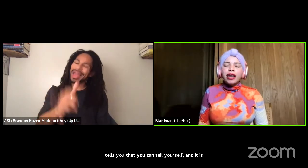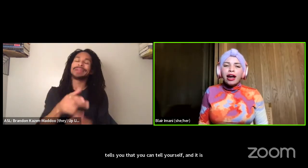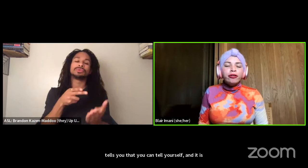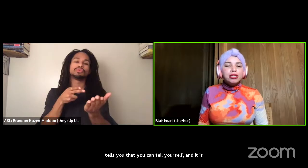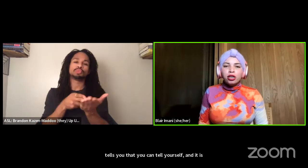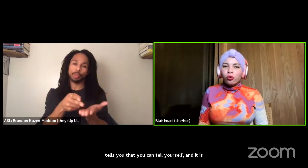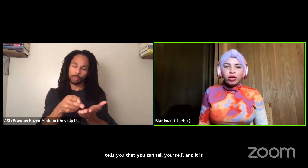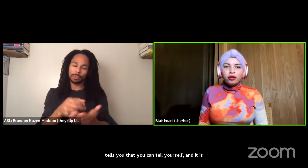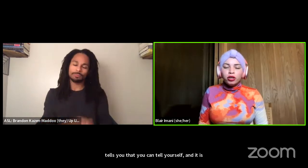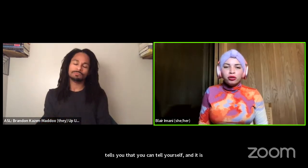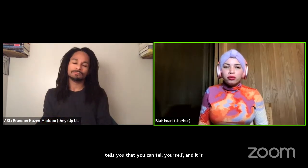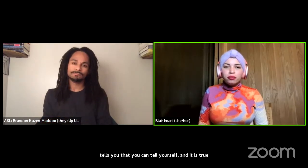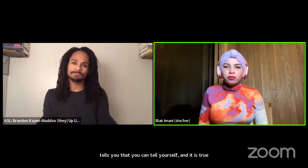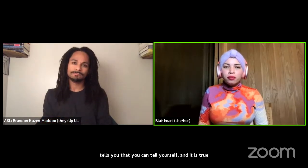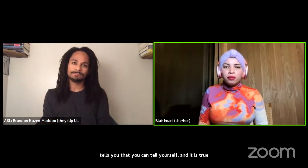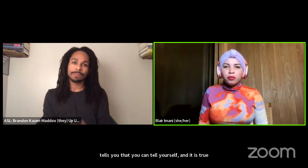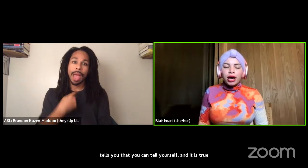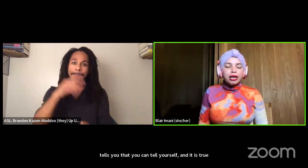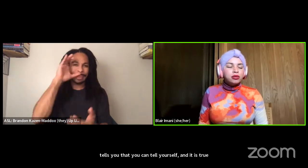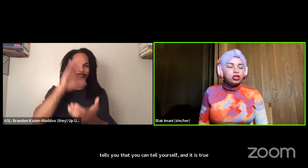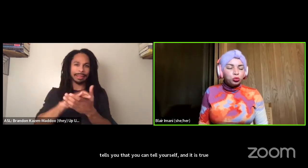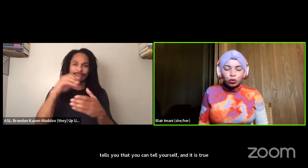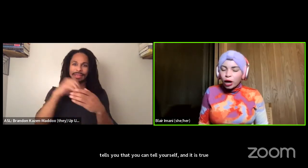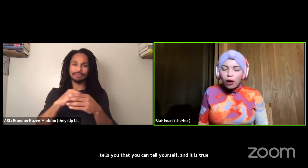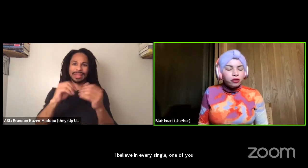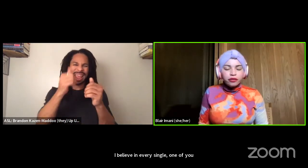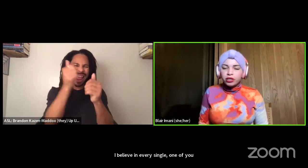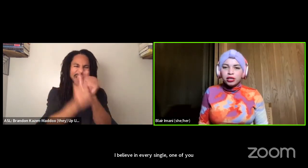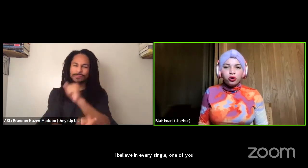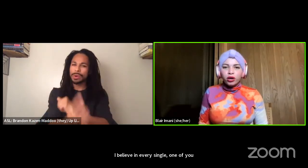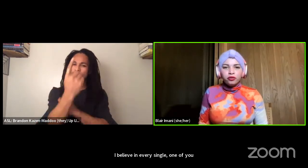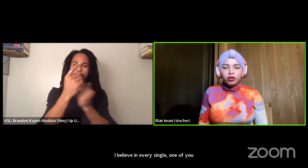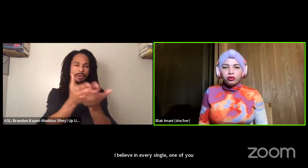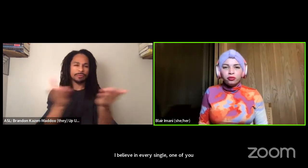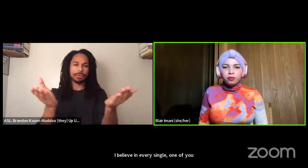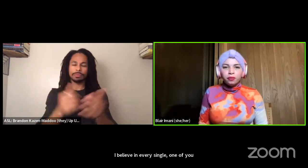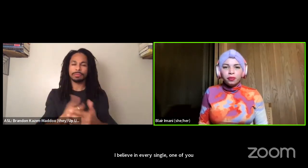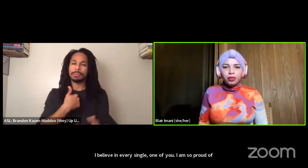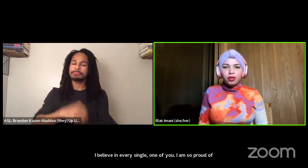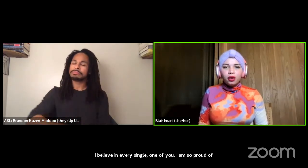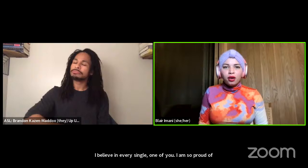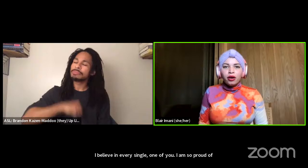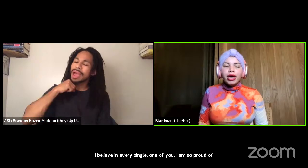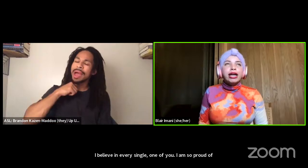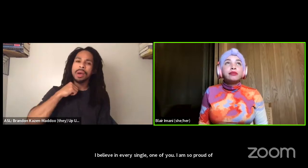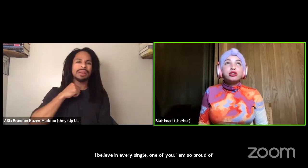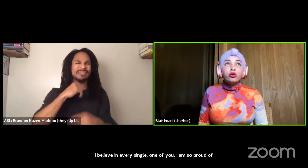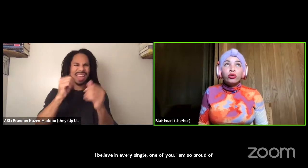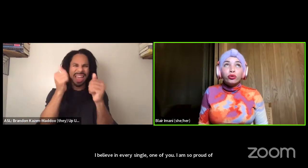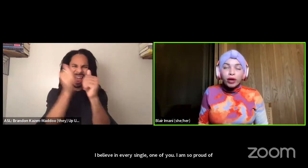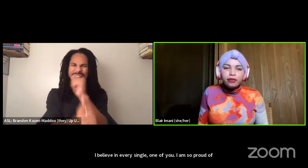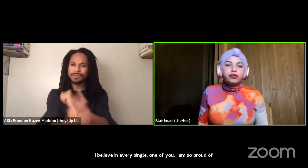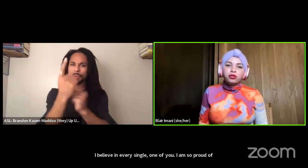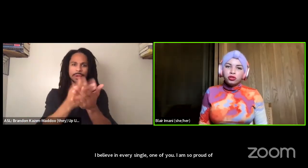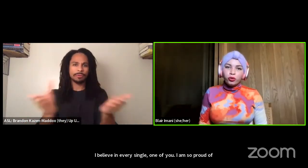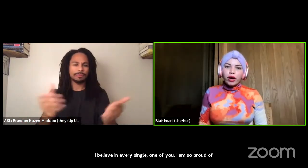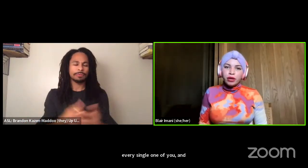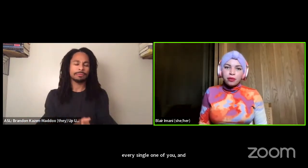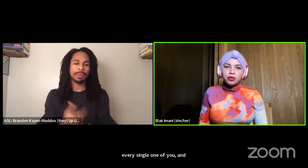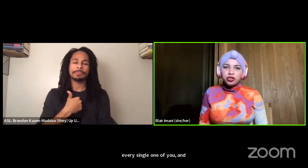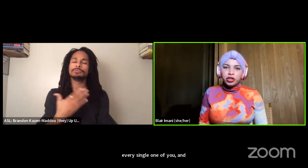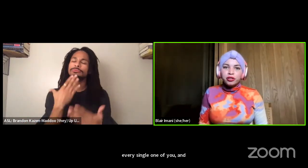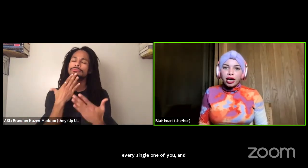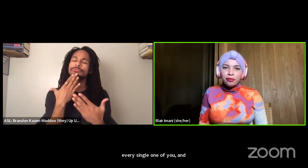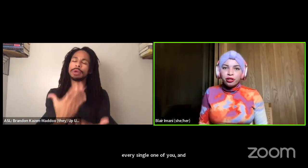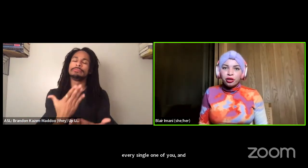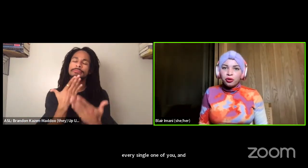I believe in every single one of you. I am so proud of every single one of you. And I am so grateful to